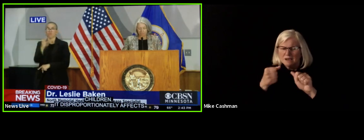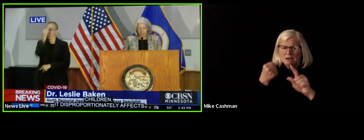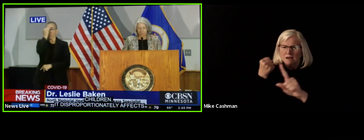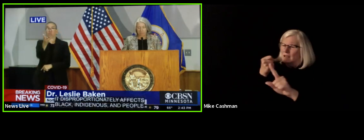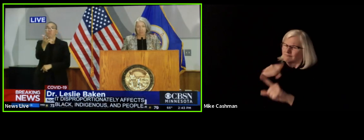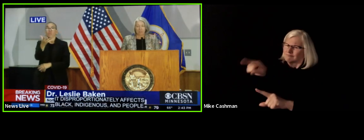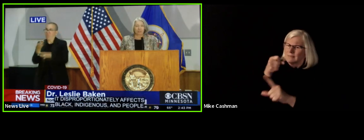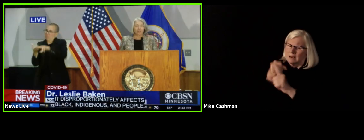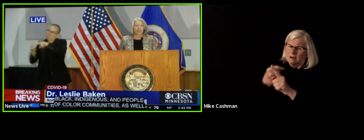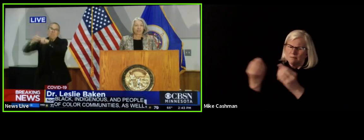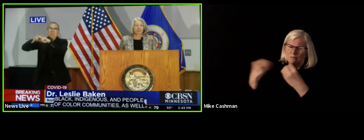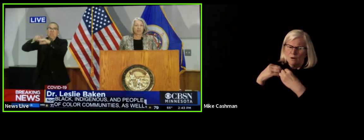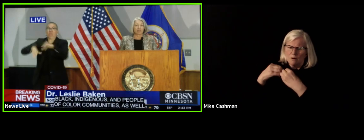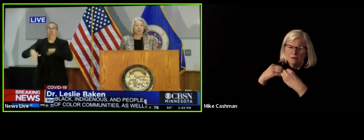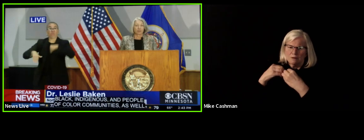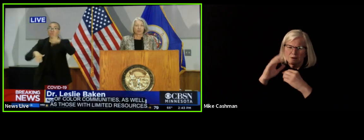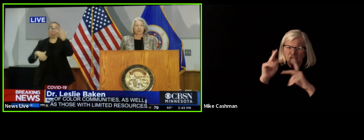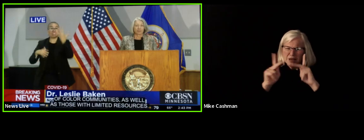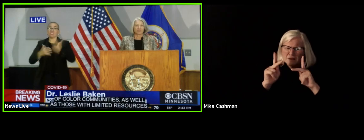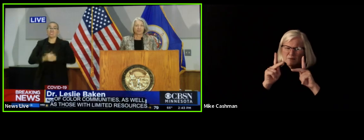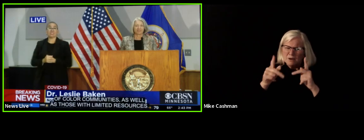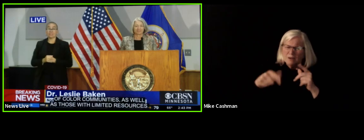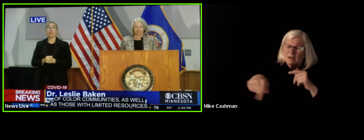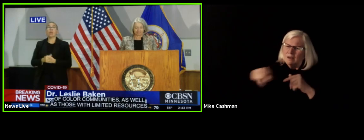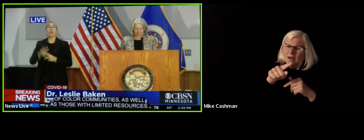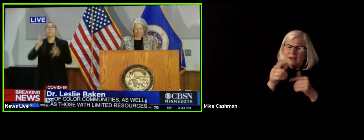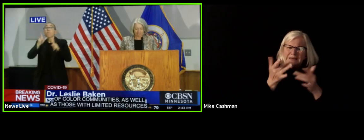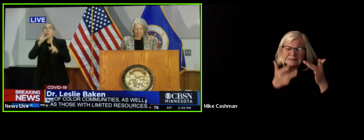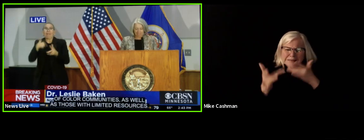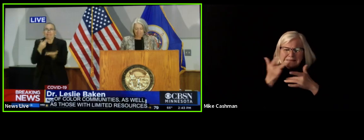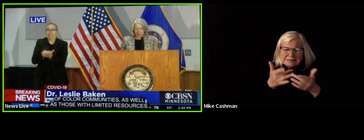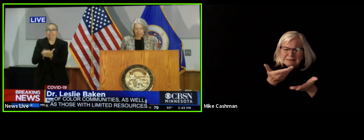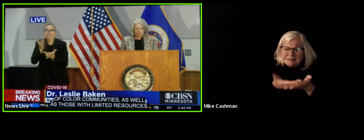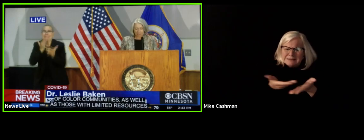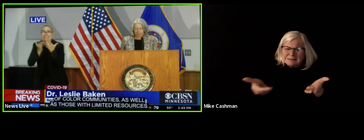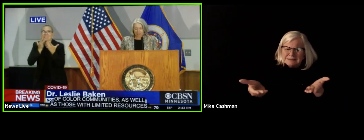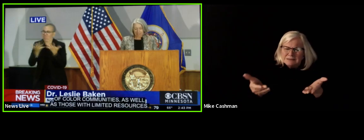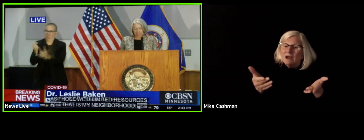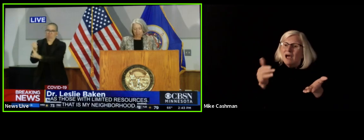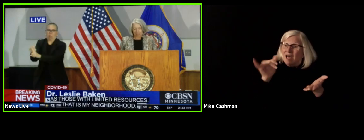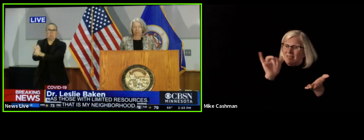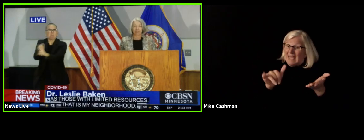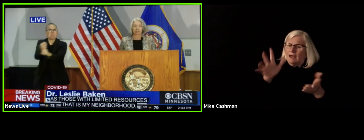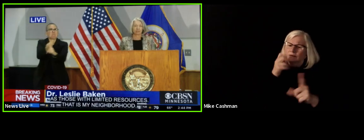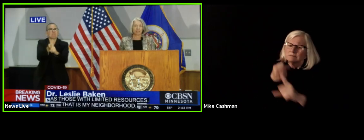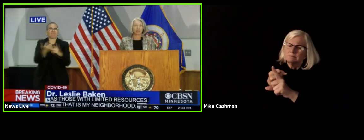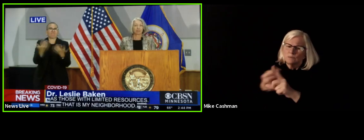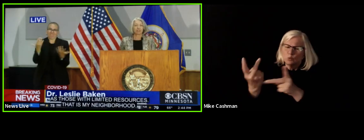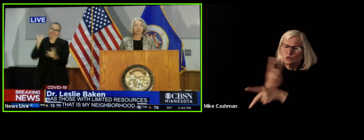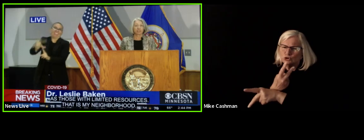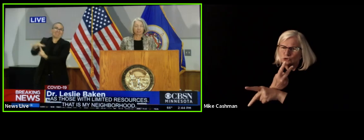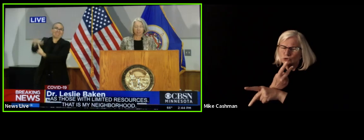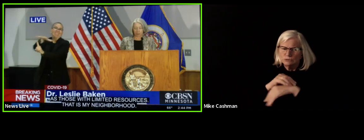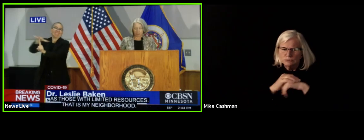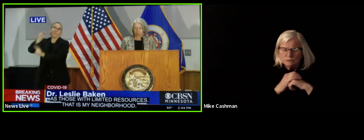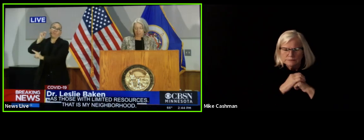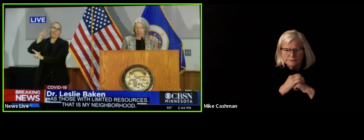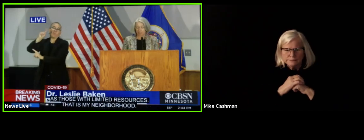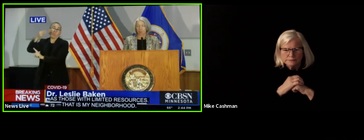That's my neighborhood. Using a mask in public, and particularly in